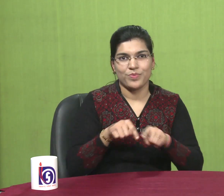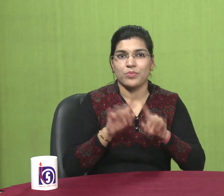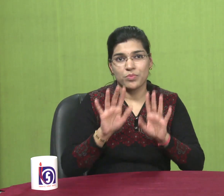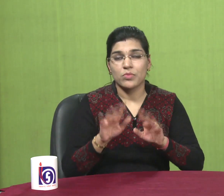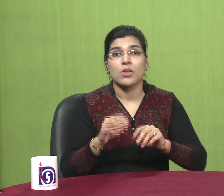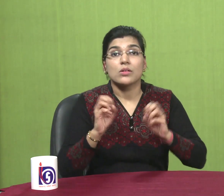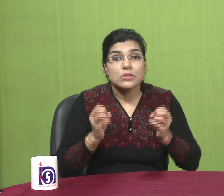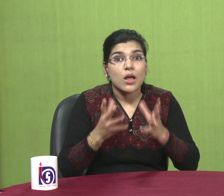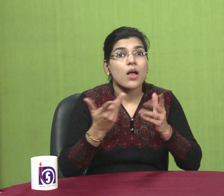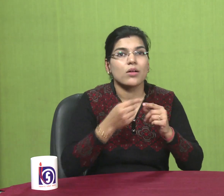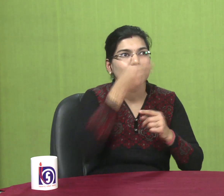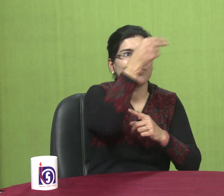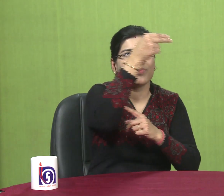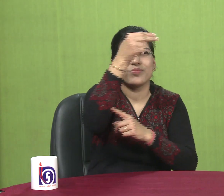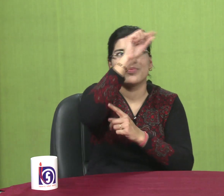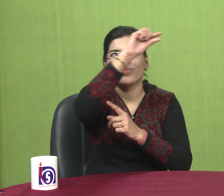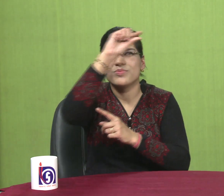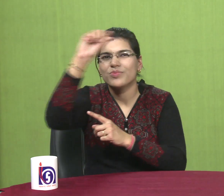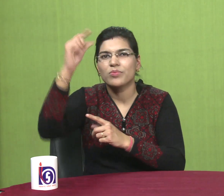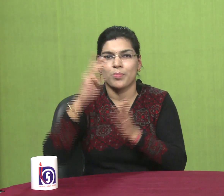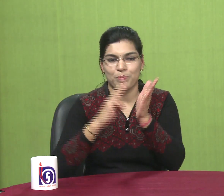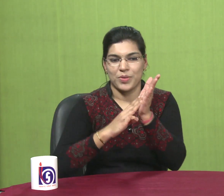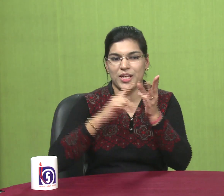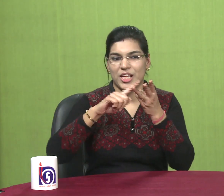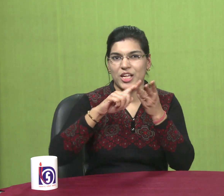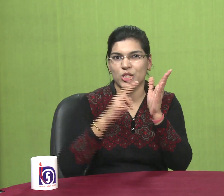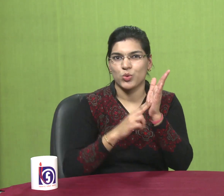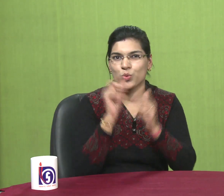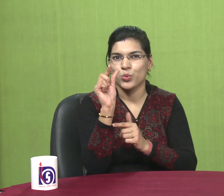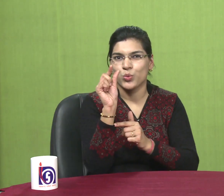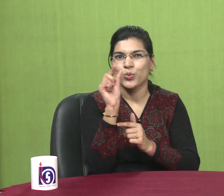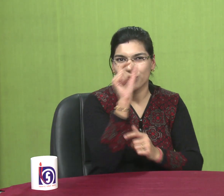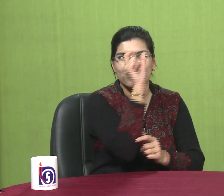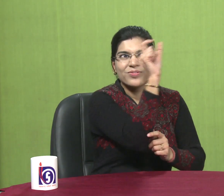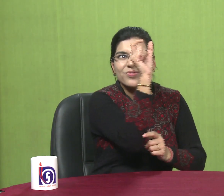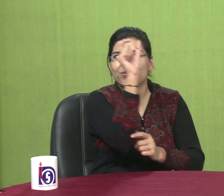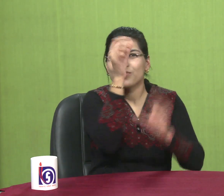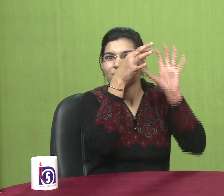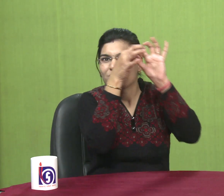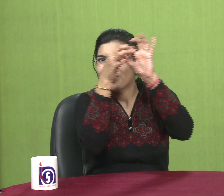you see in the slide there is a website open of NIOS. So the